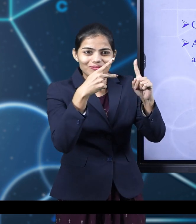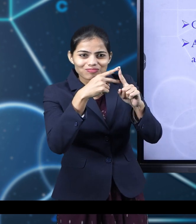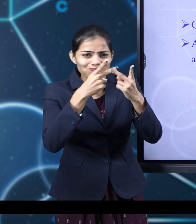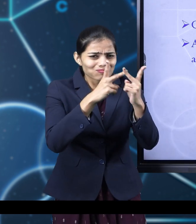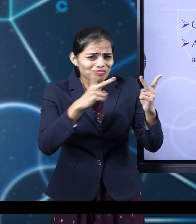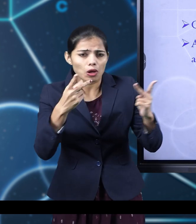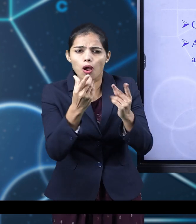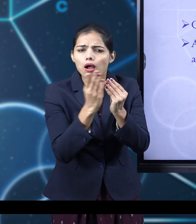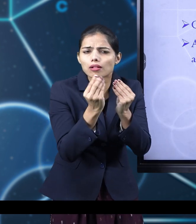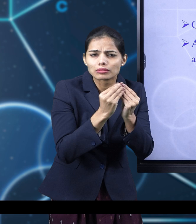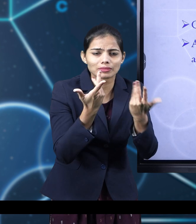cost.